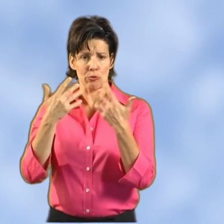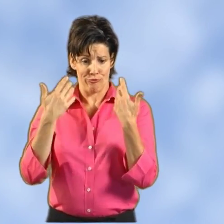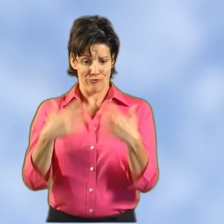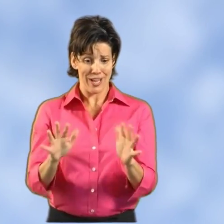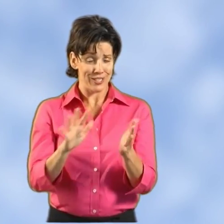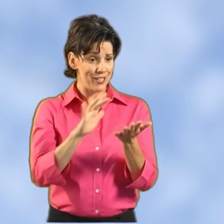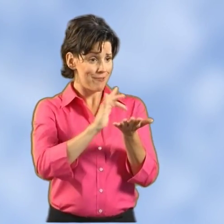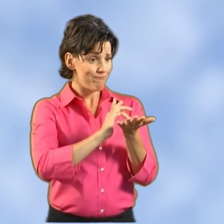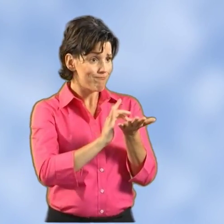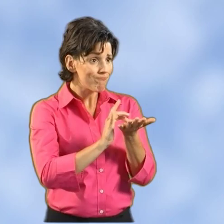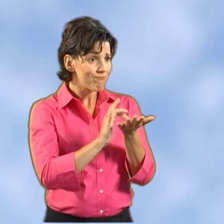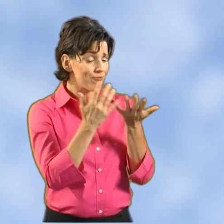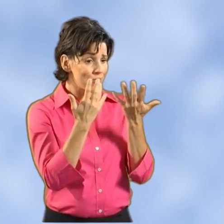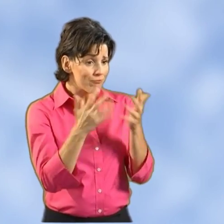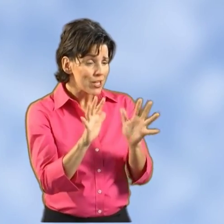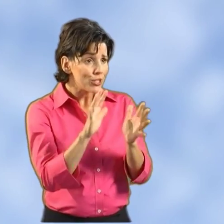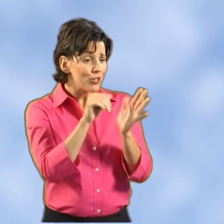Understand your follow-up care plan.